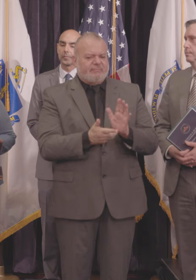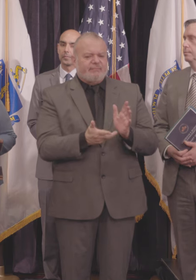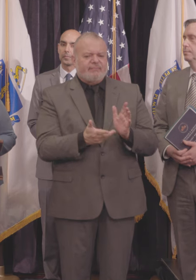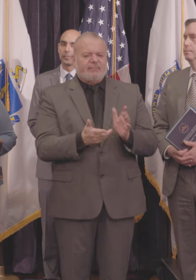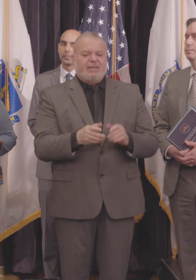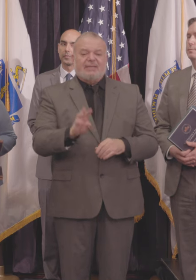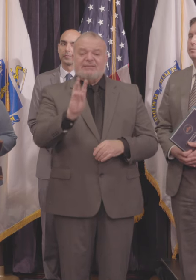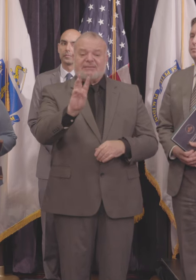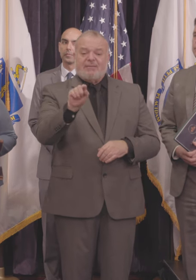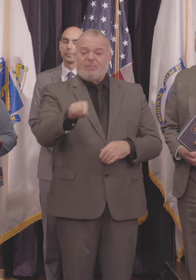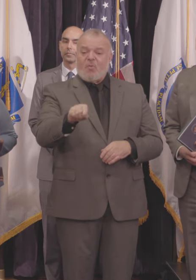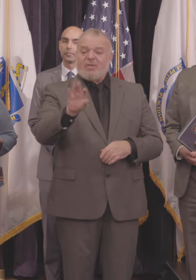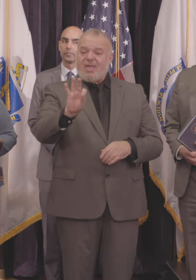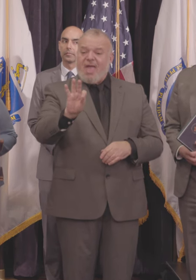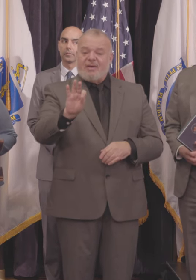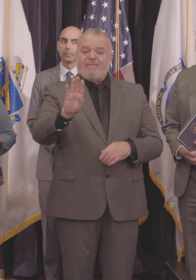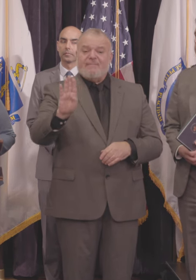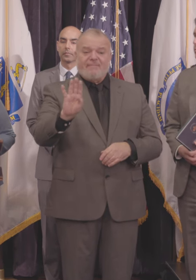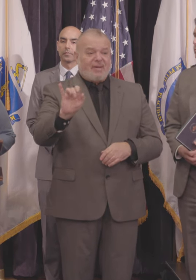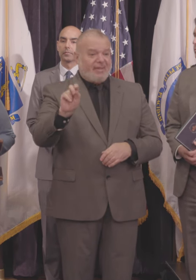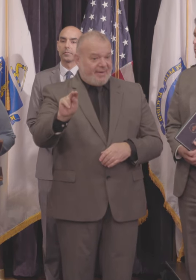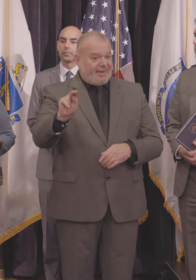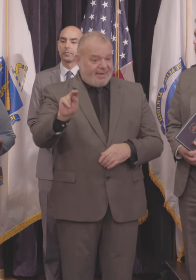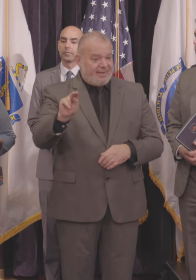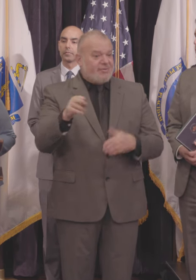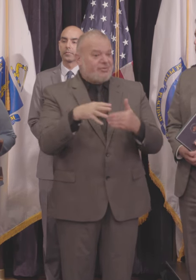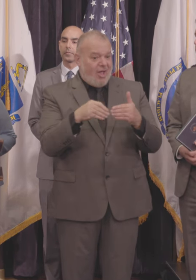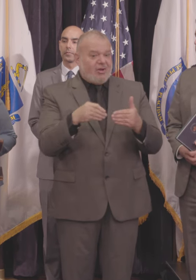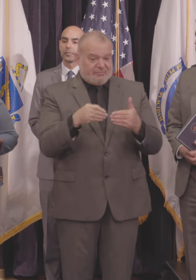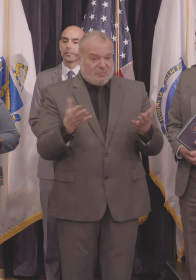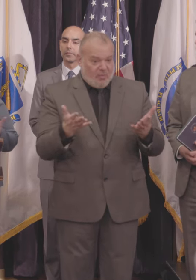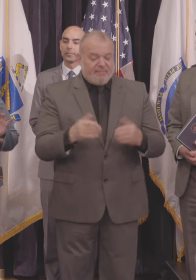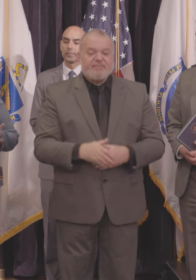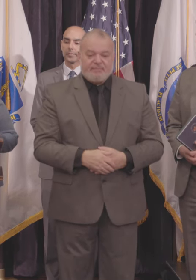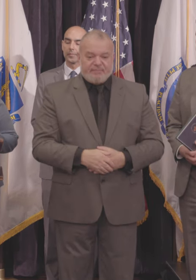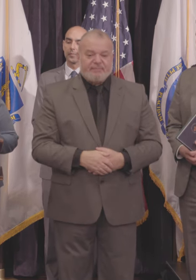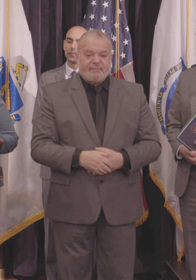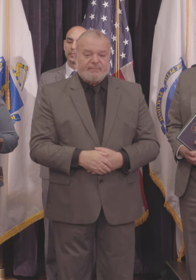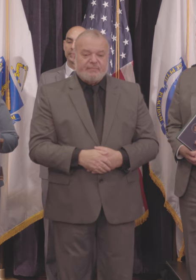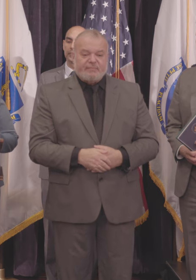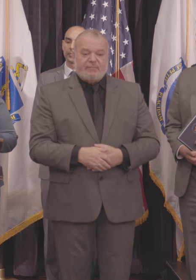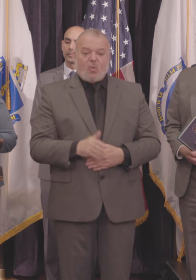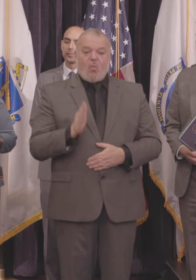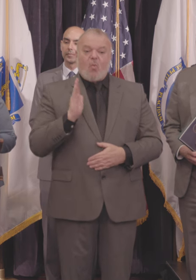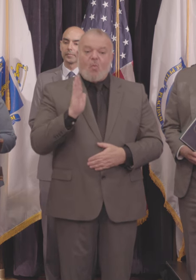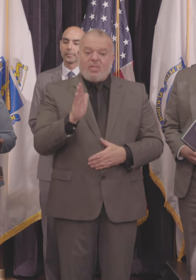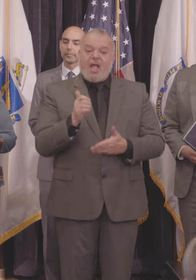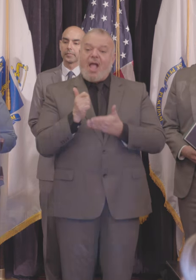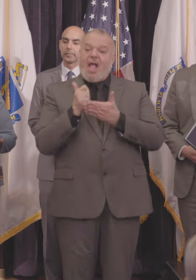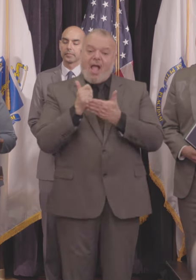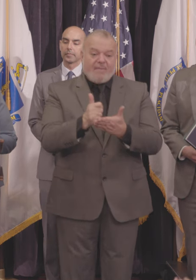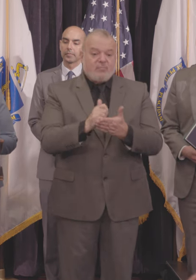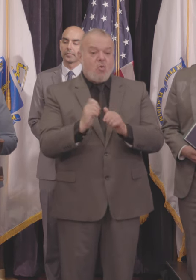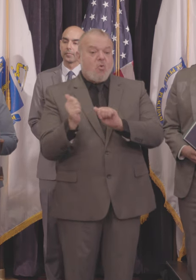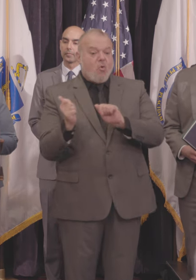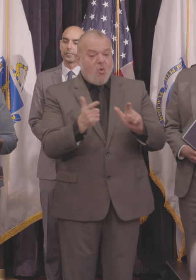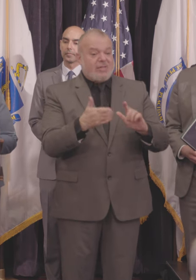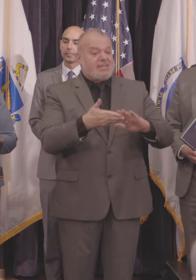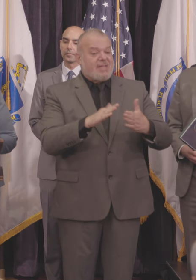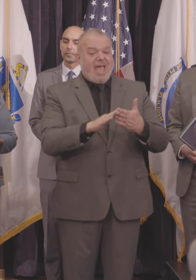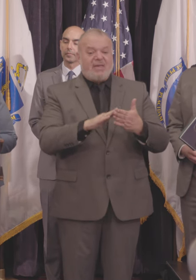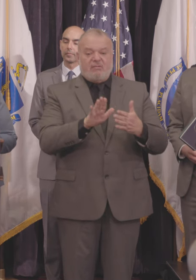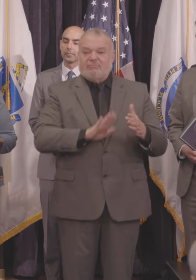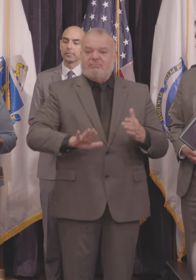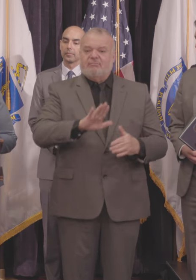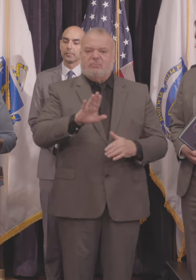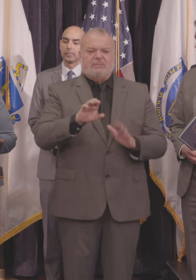education, representing a 4% increase over fiscal year 2024, helping all 351 cities and towns. The budget also